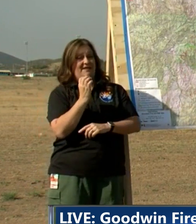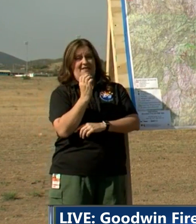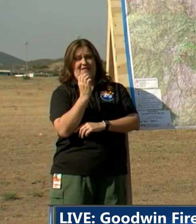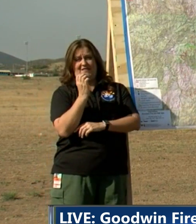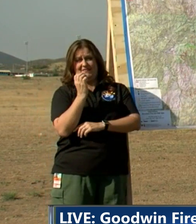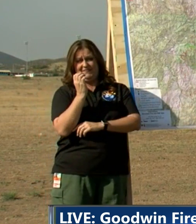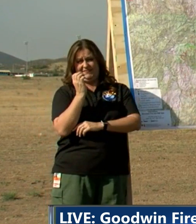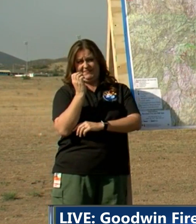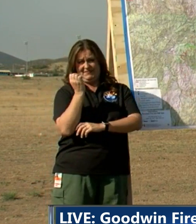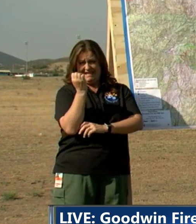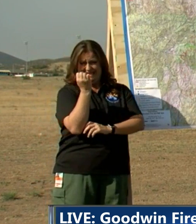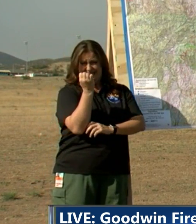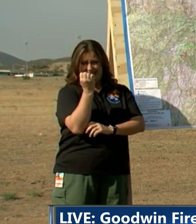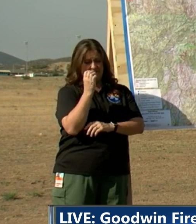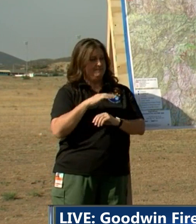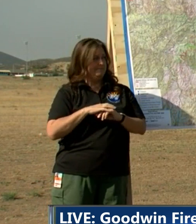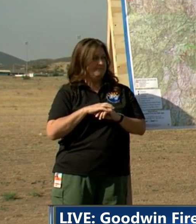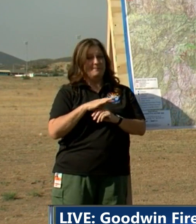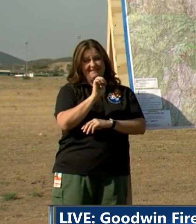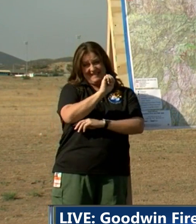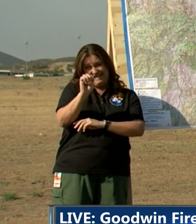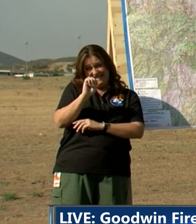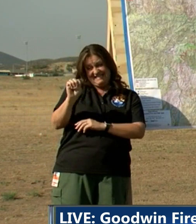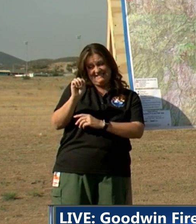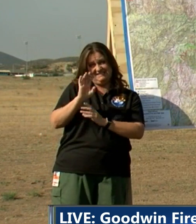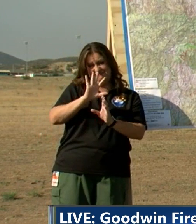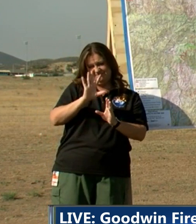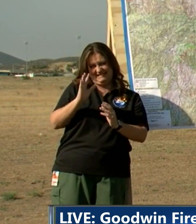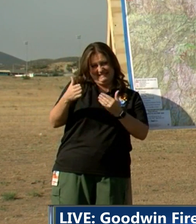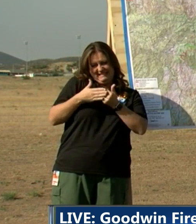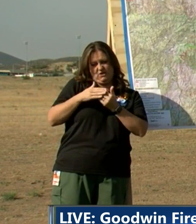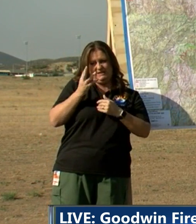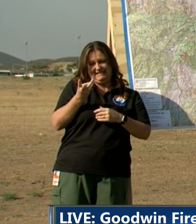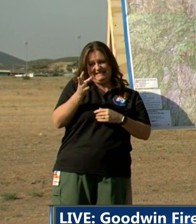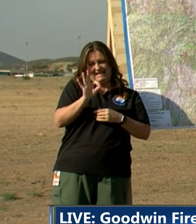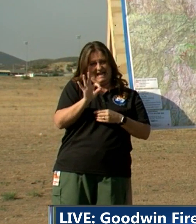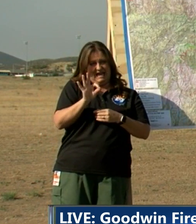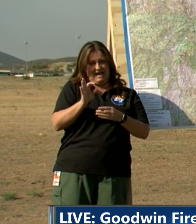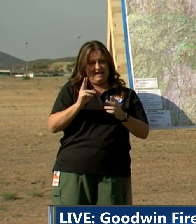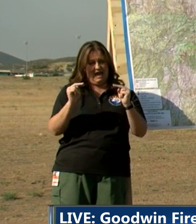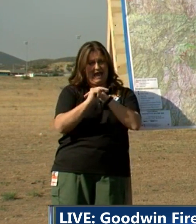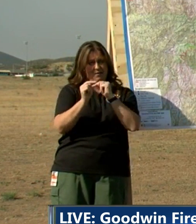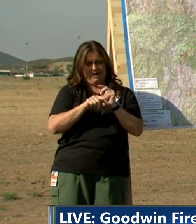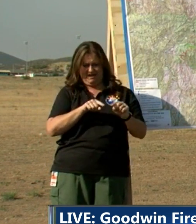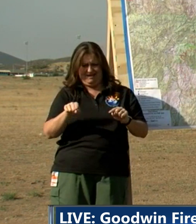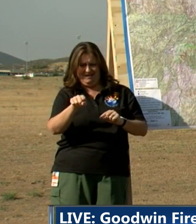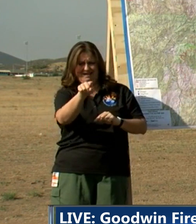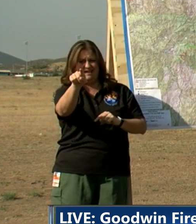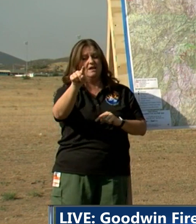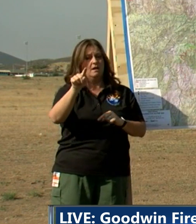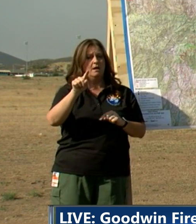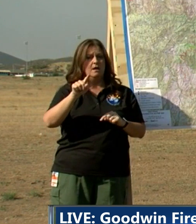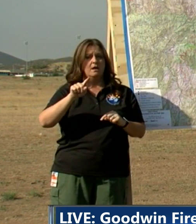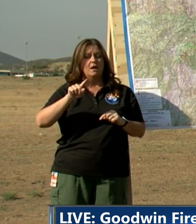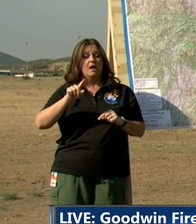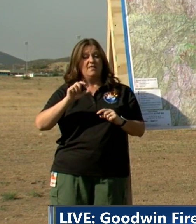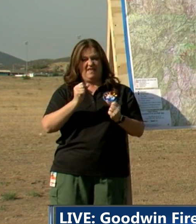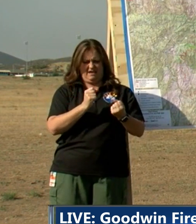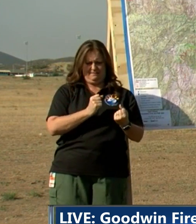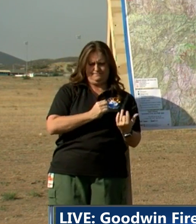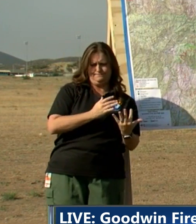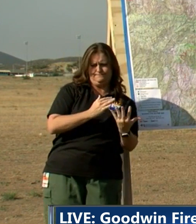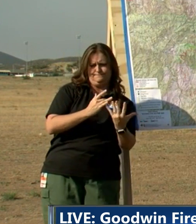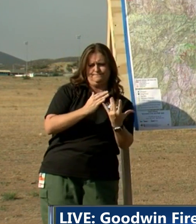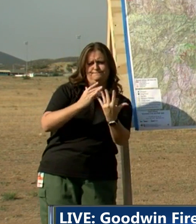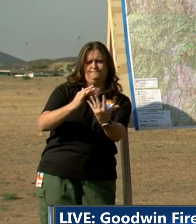and 69 corridor there, things are looking really good. When it made that big run, it kind of hit up